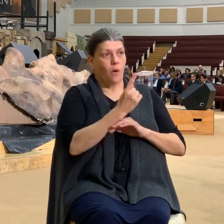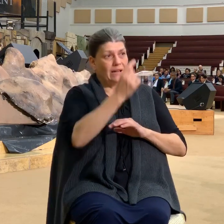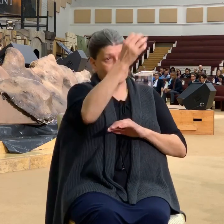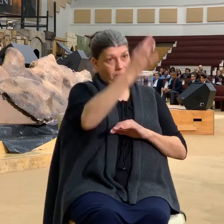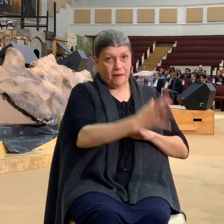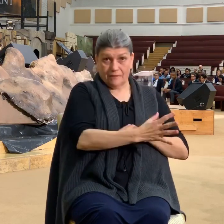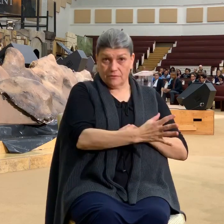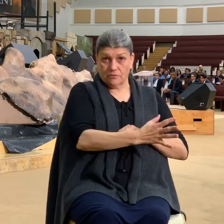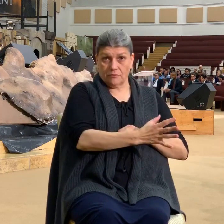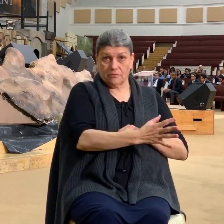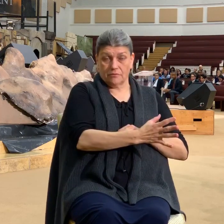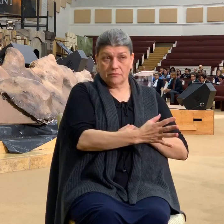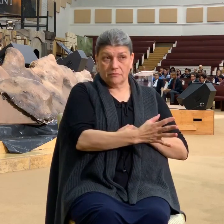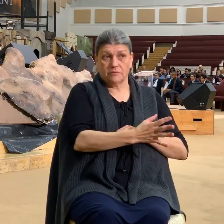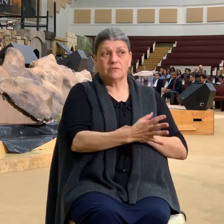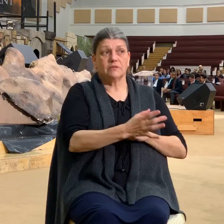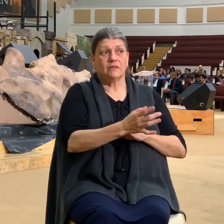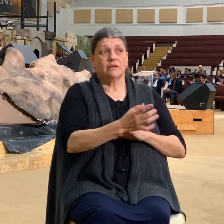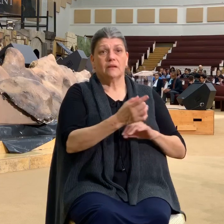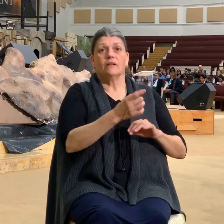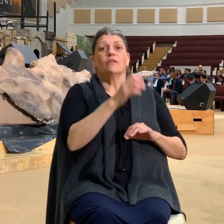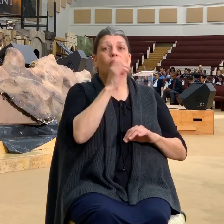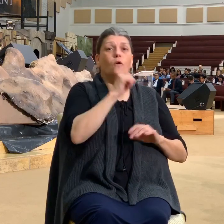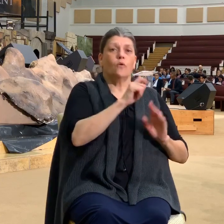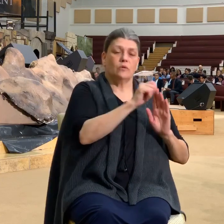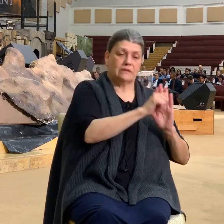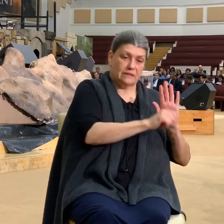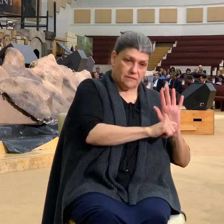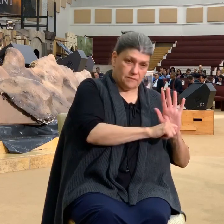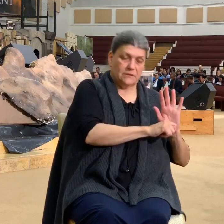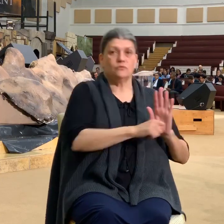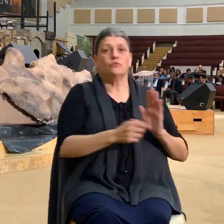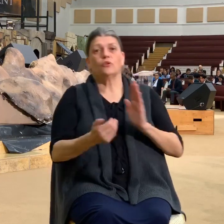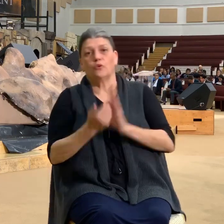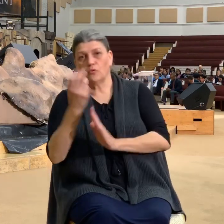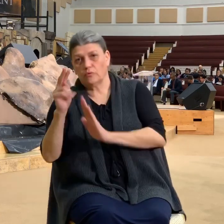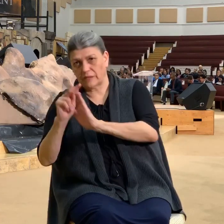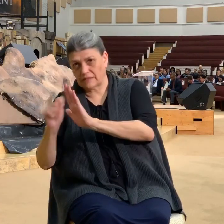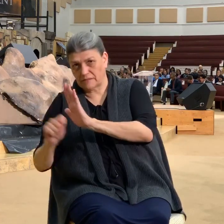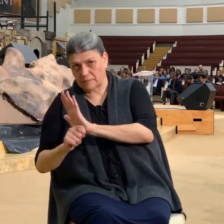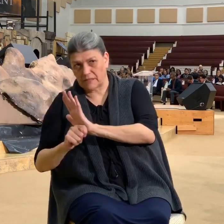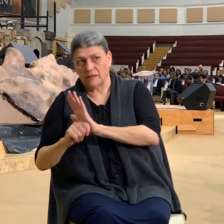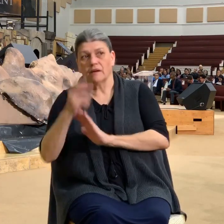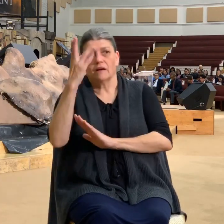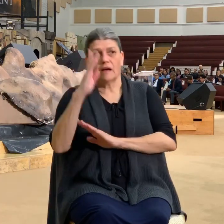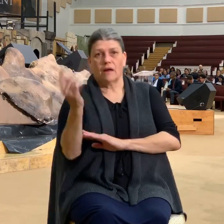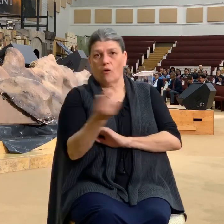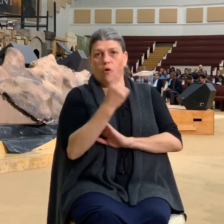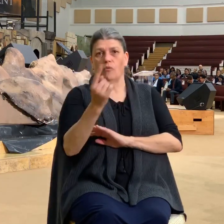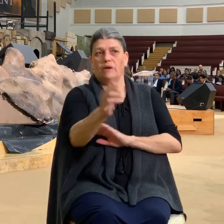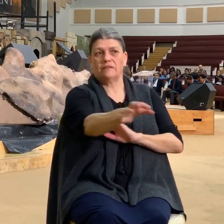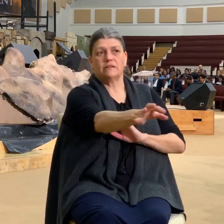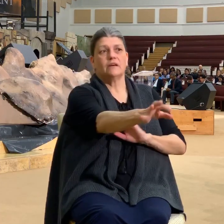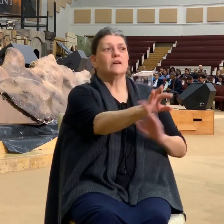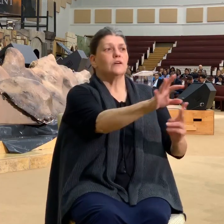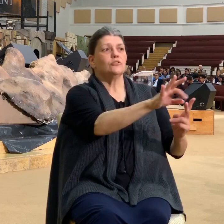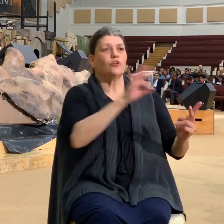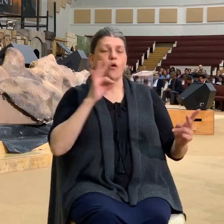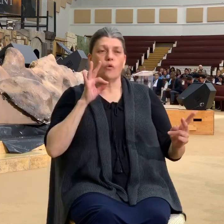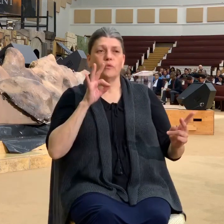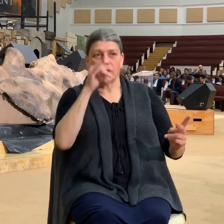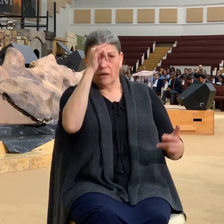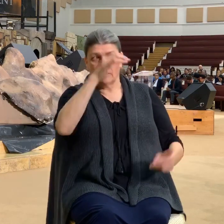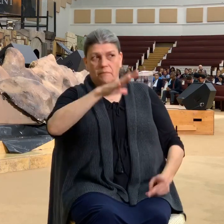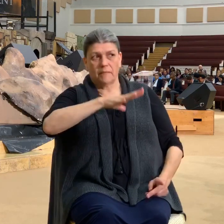pastor. From the Old Testament to the New, God always chose a man through which